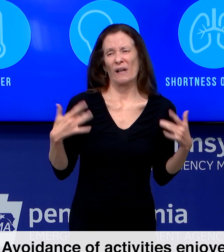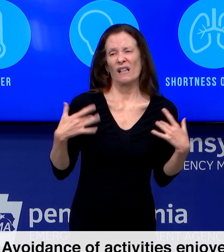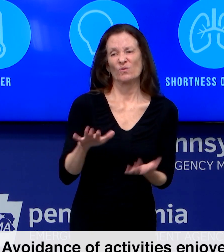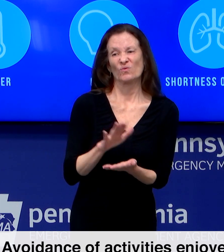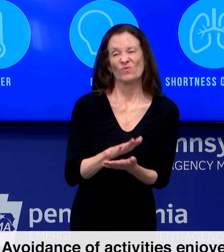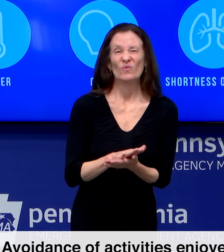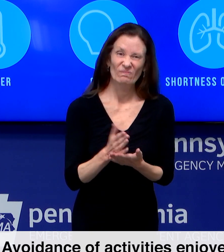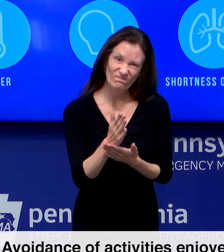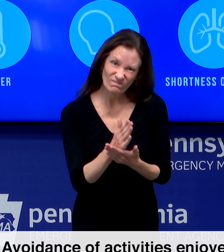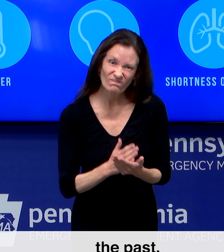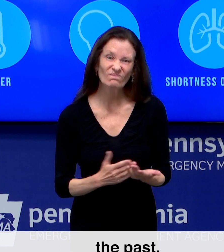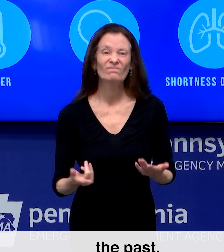avoidance of activities enjoyed in the past,